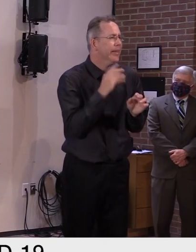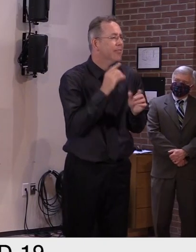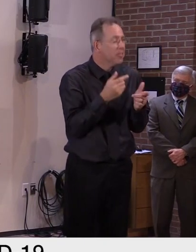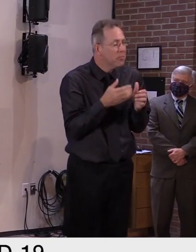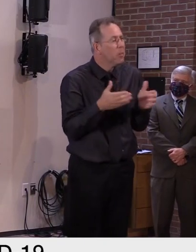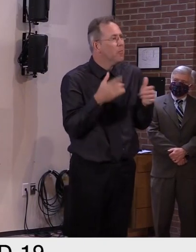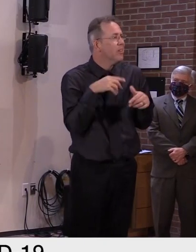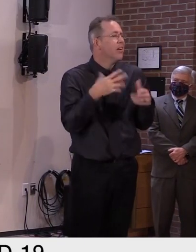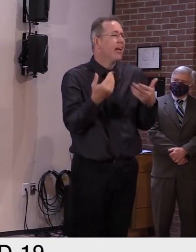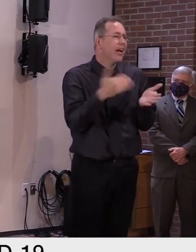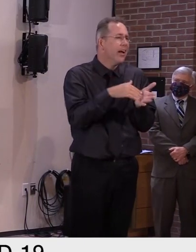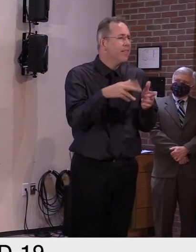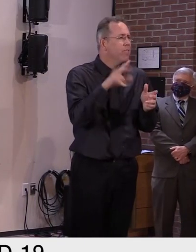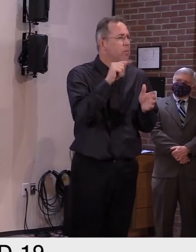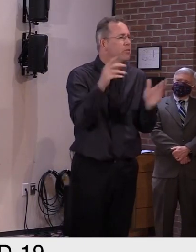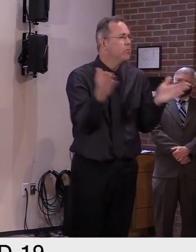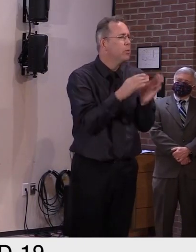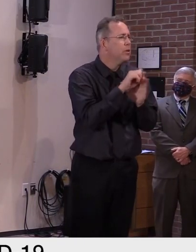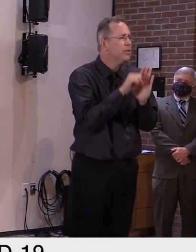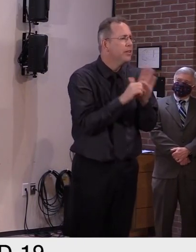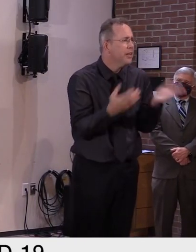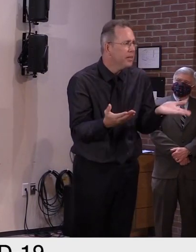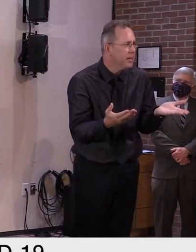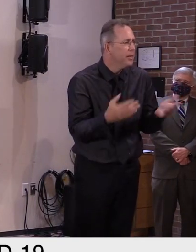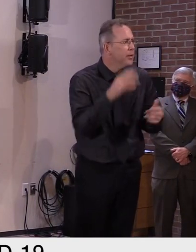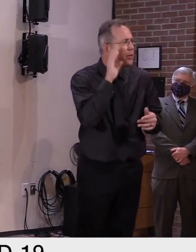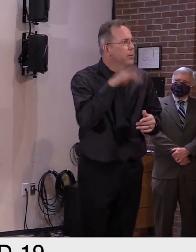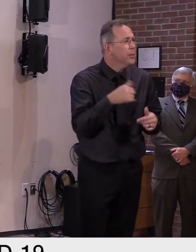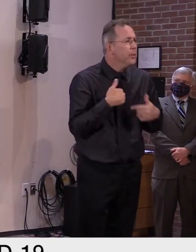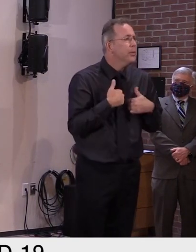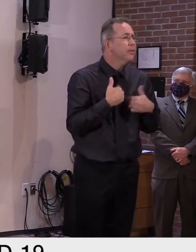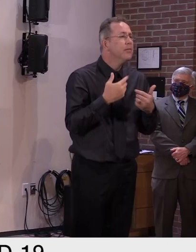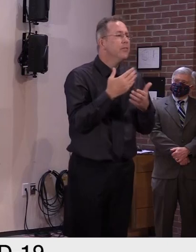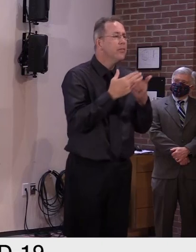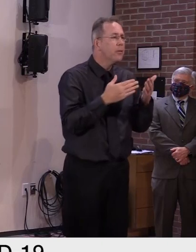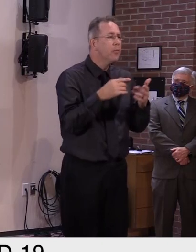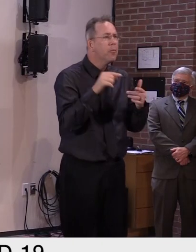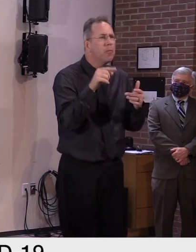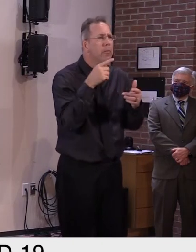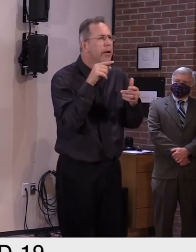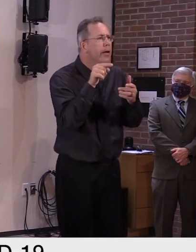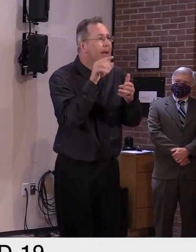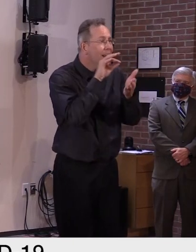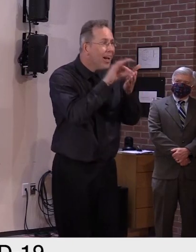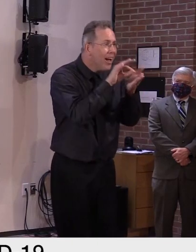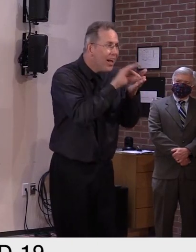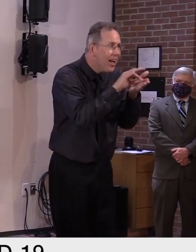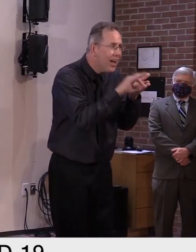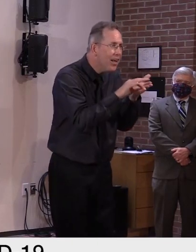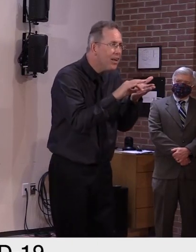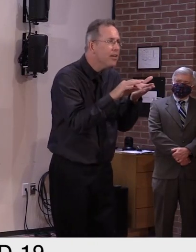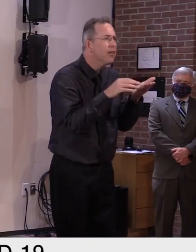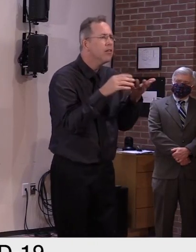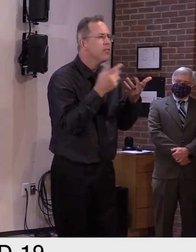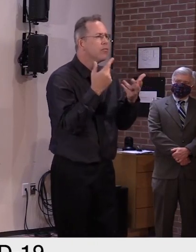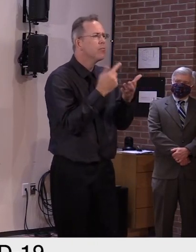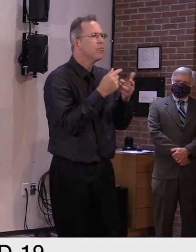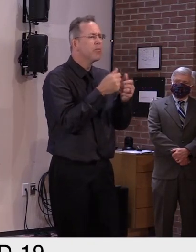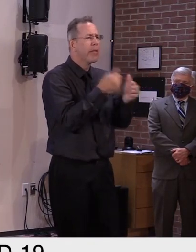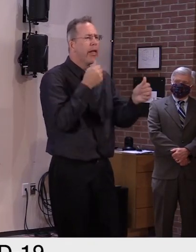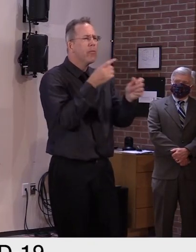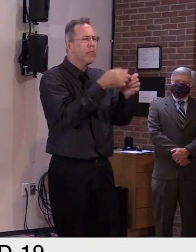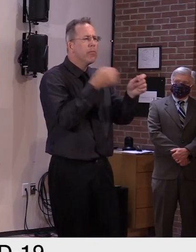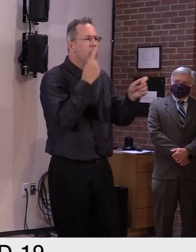real time. For some, they might be collecting information that was last week and then this week, and it could be 2 days ago,